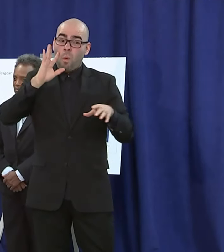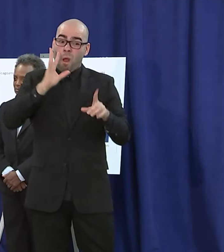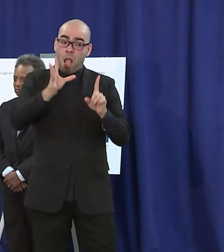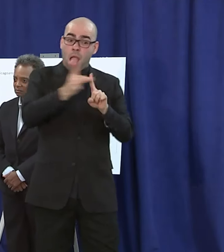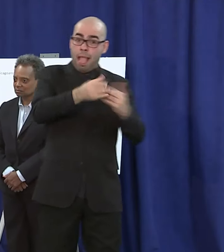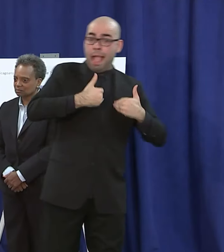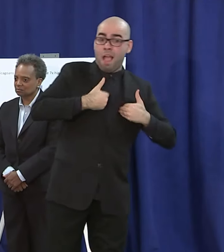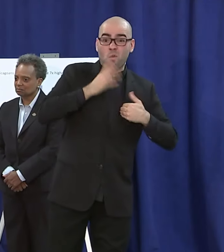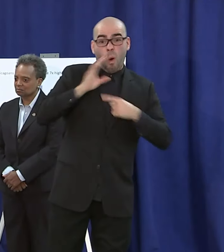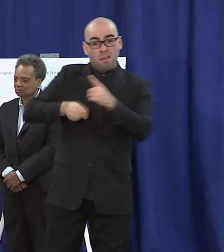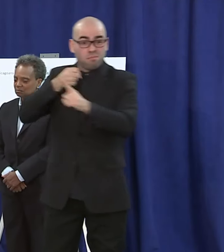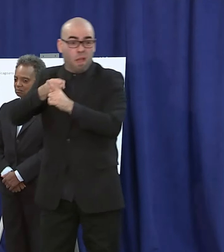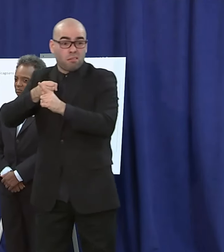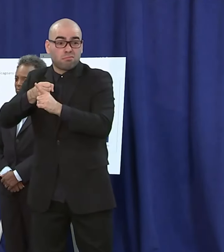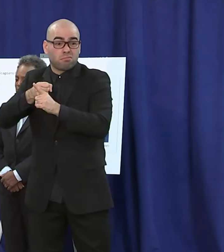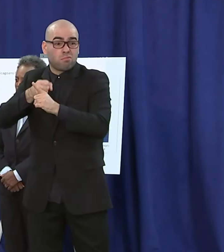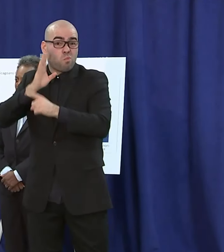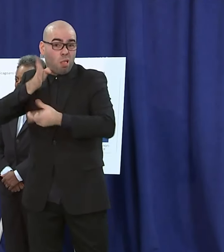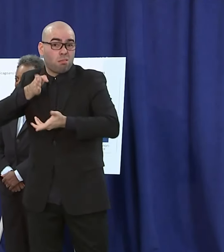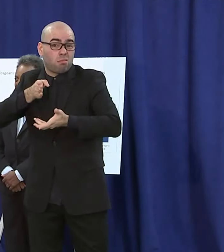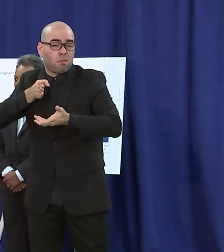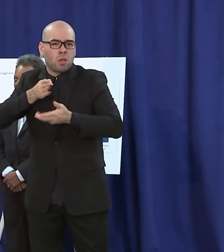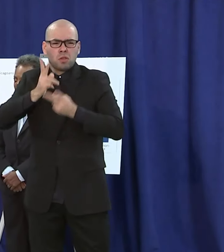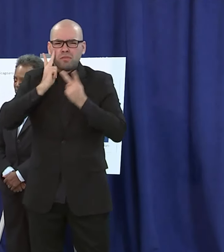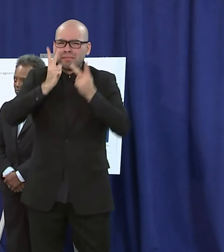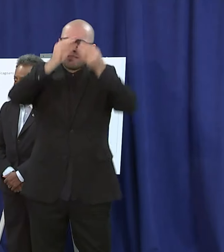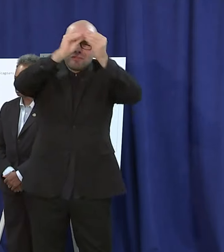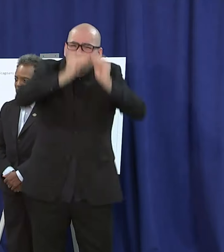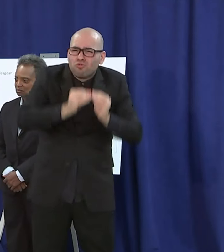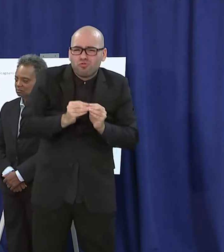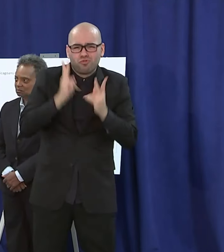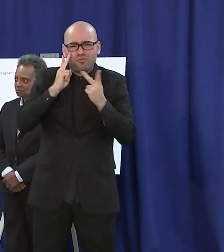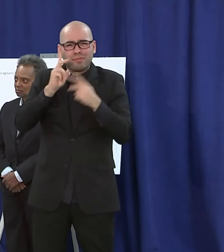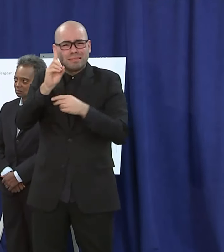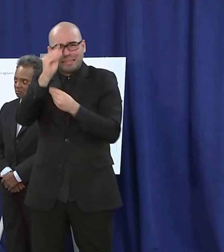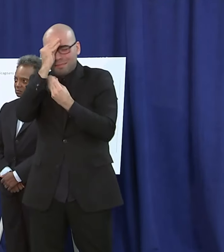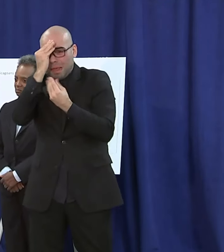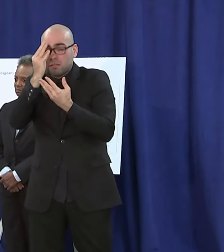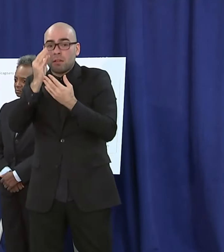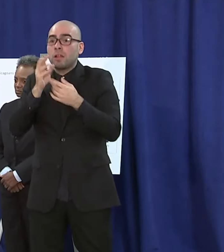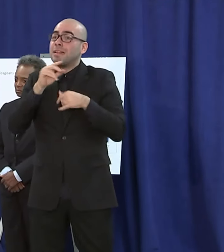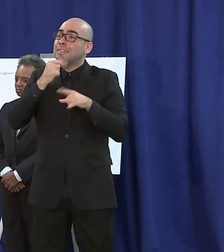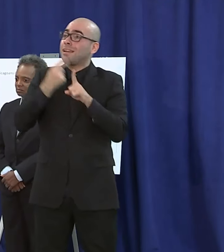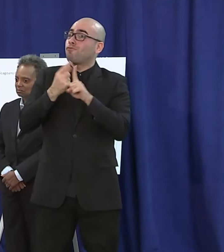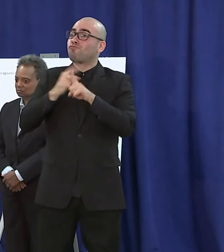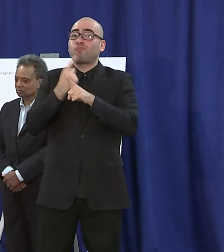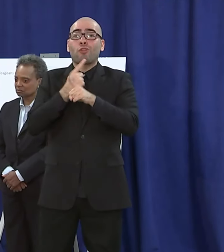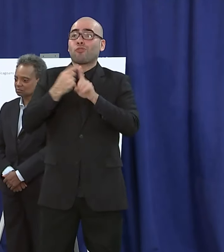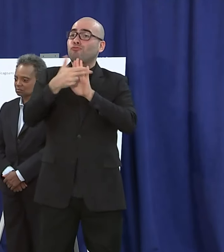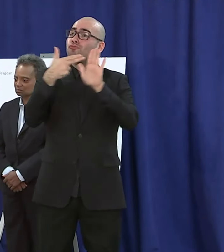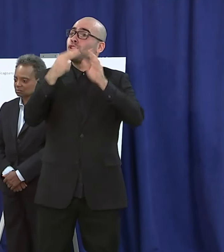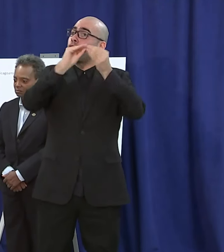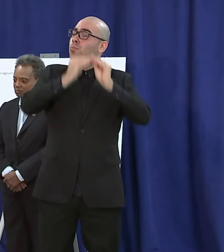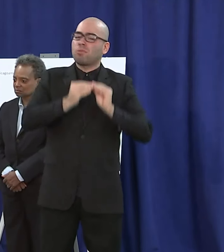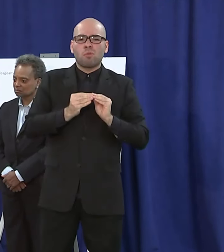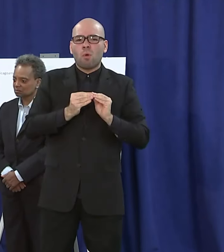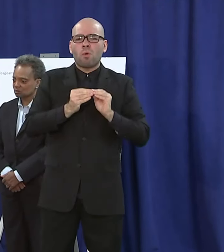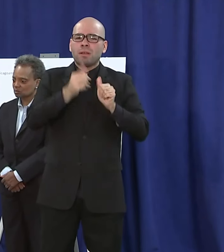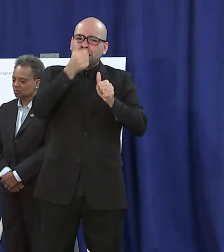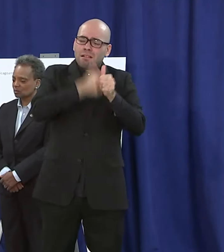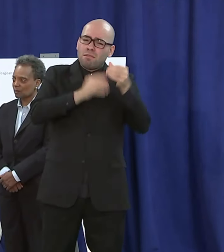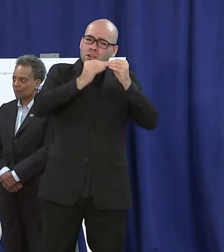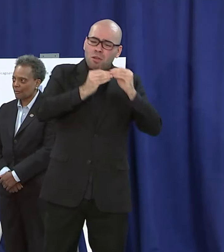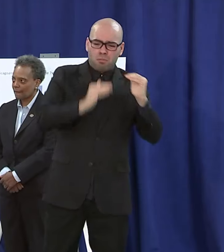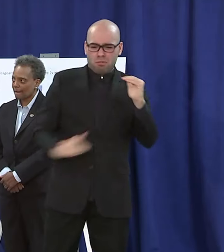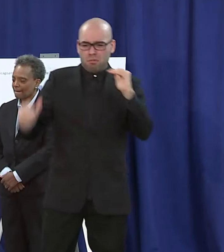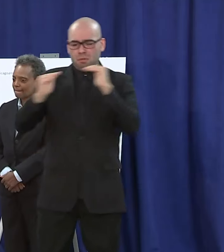this virus. We've seen the data, we've seen the numbers, but those numbers are humans and people. And for someone like me who's been in